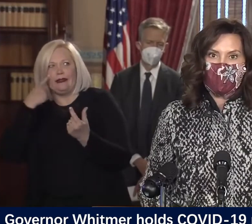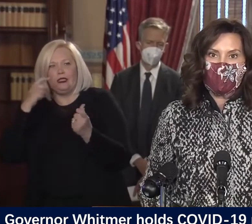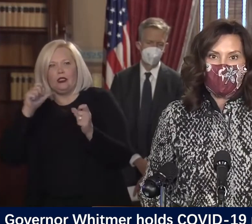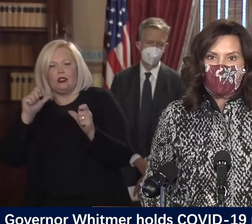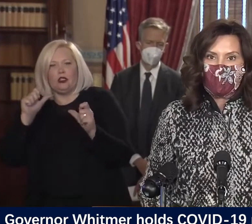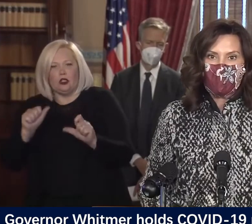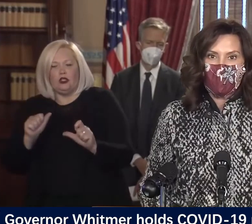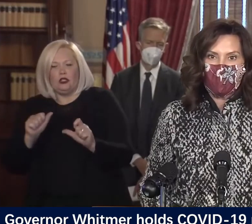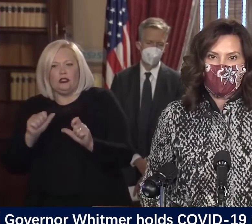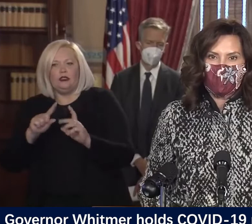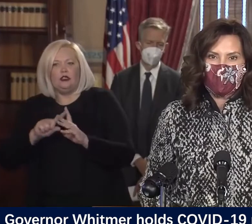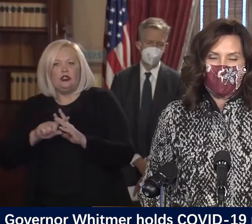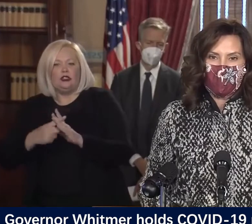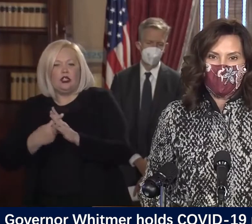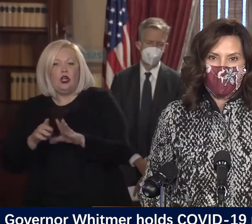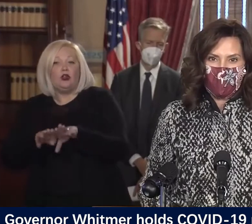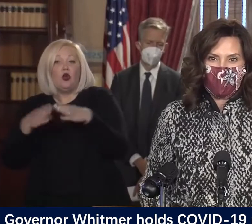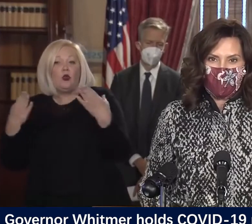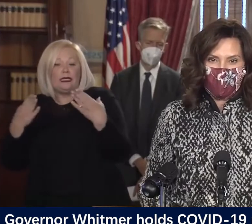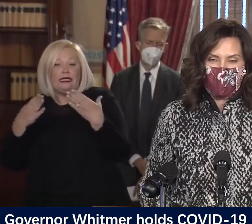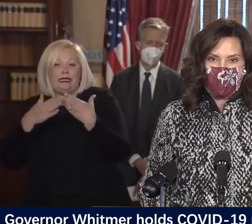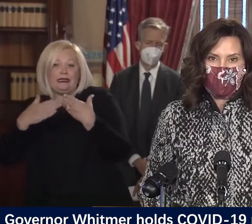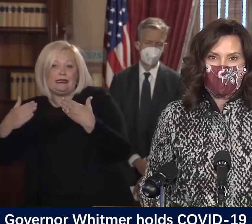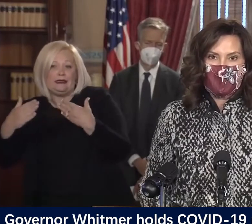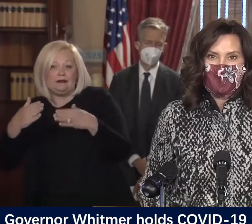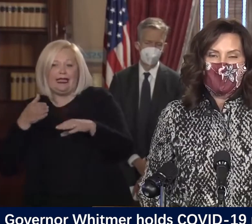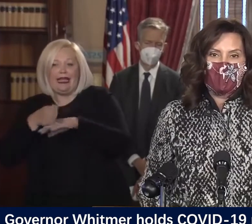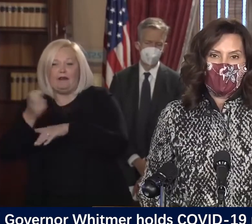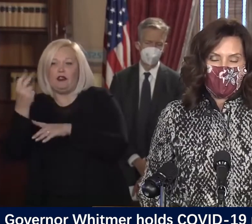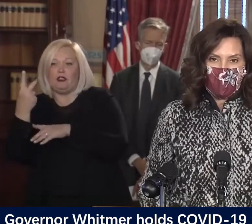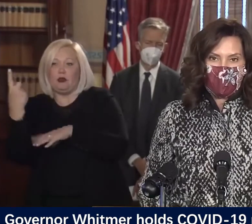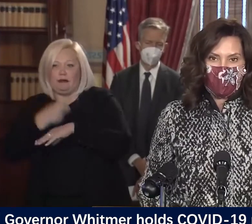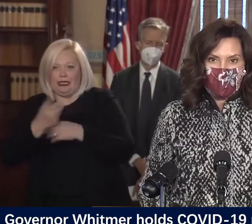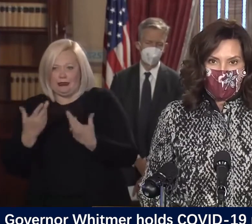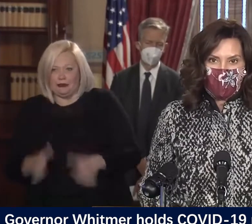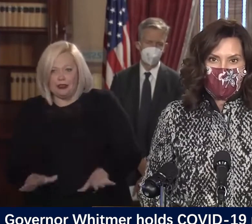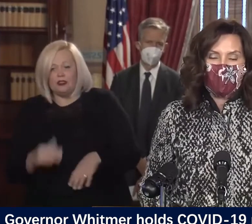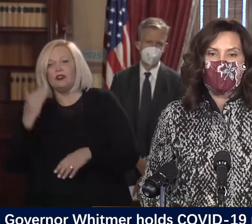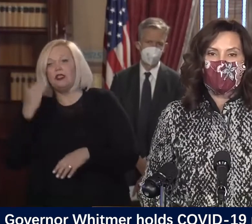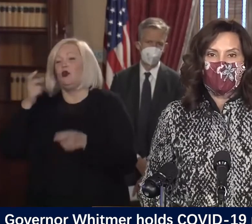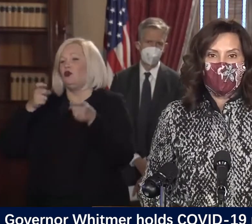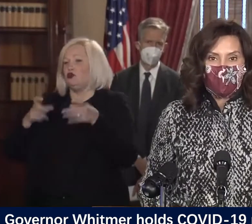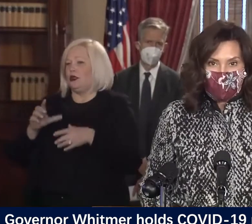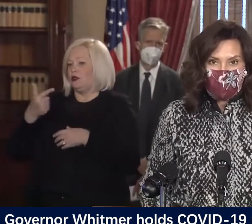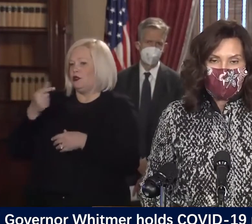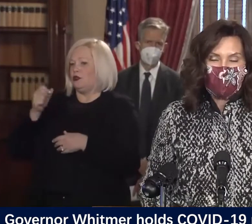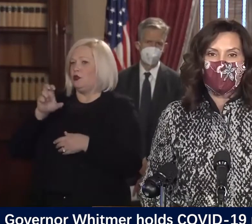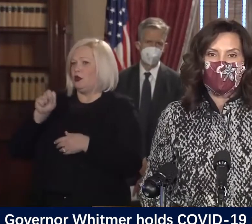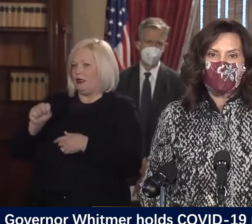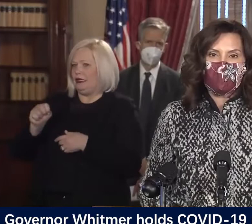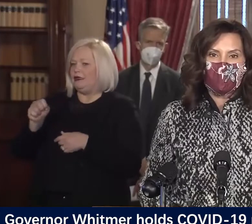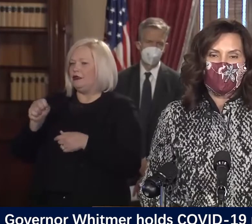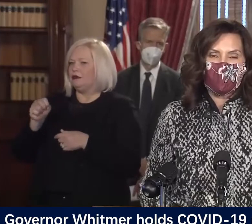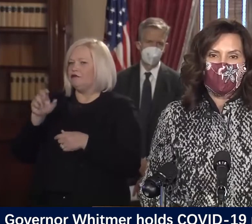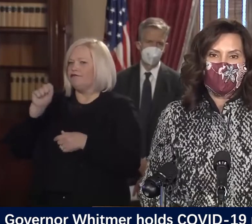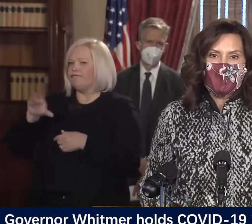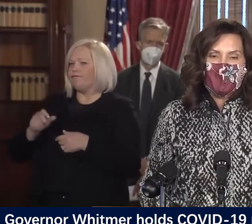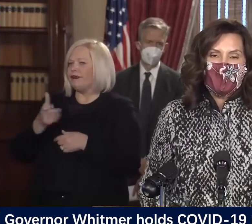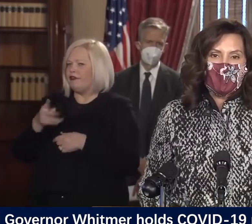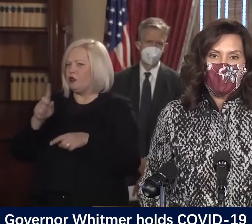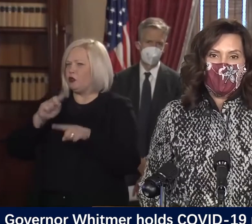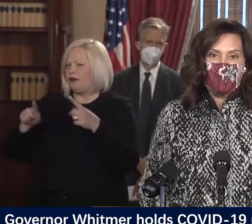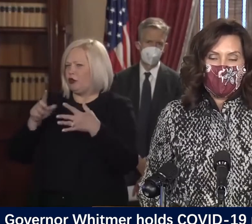be engaged in 12 days, depending on what the numbers are. I know that Director Gordon articulated what those are. I